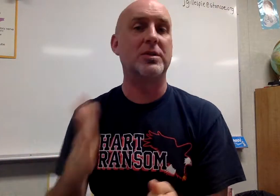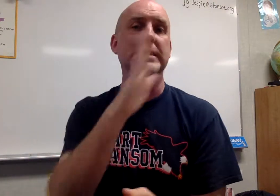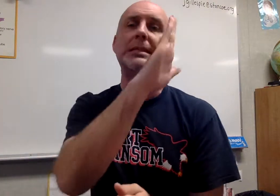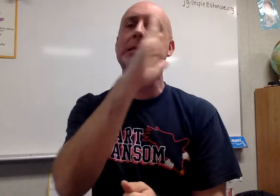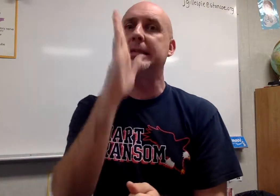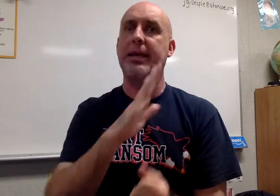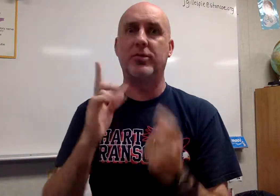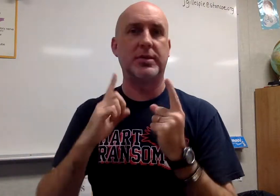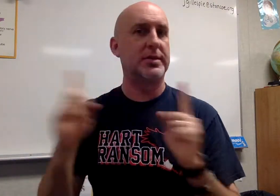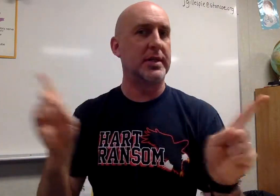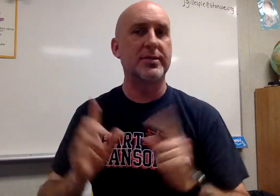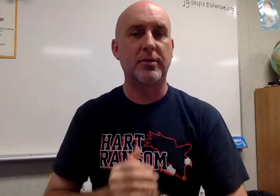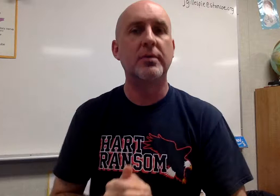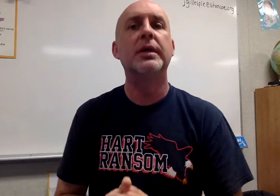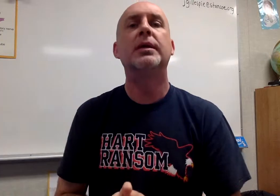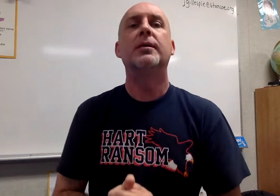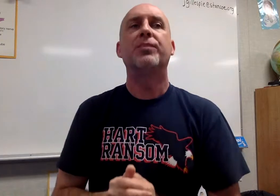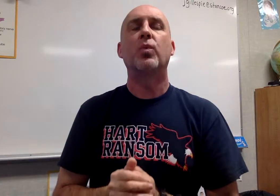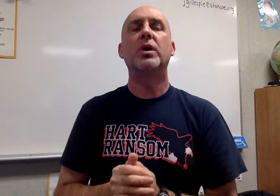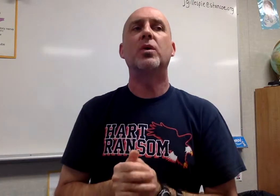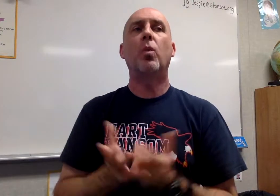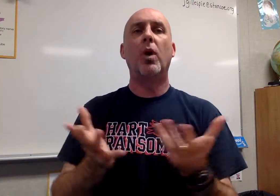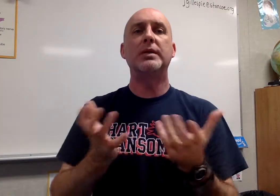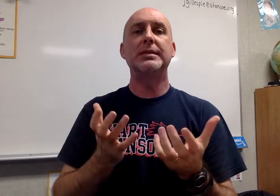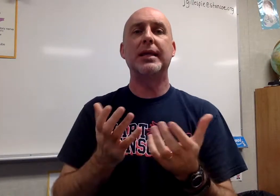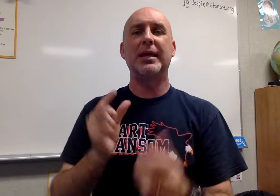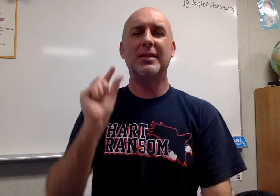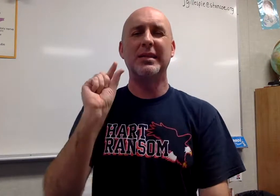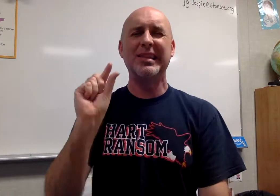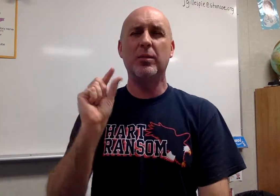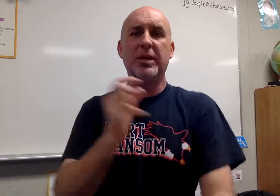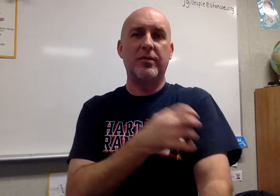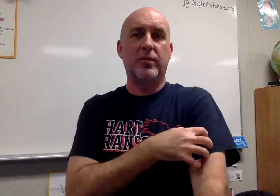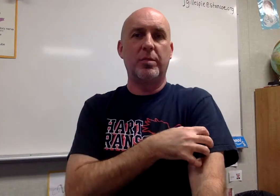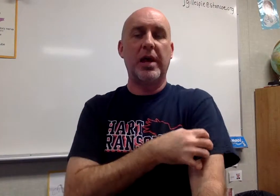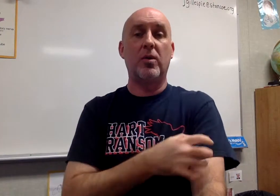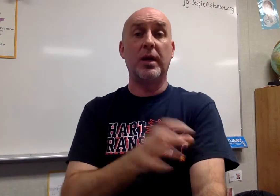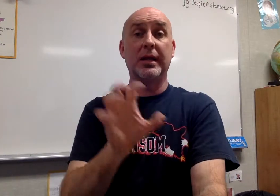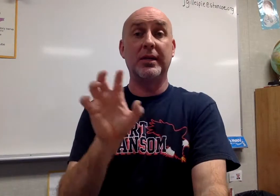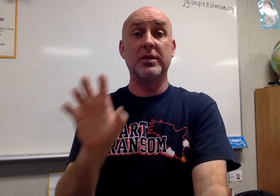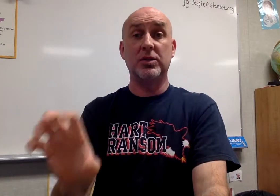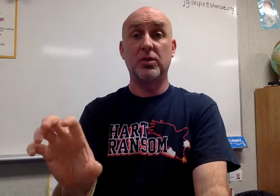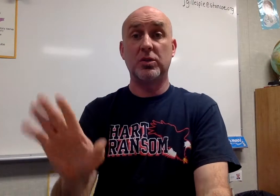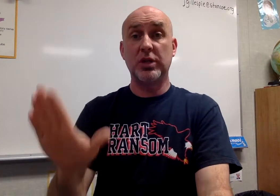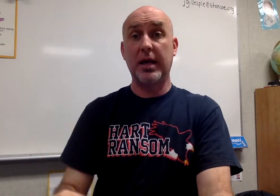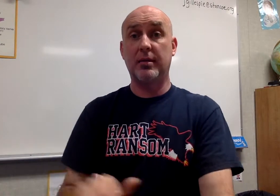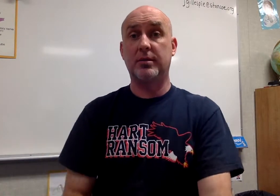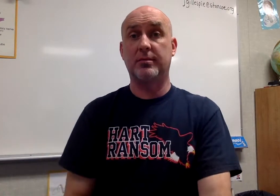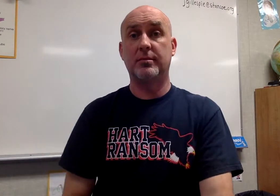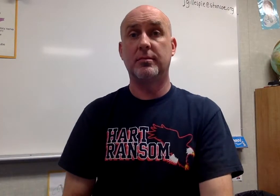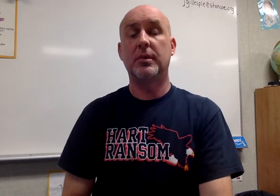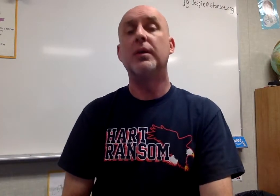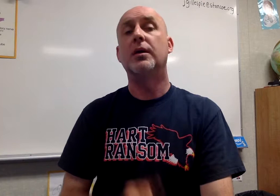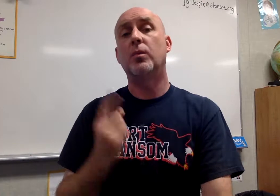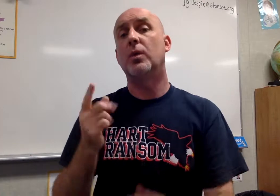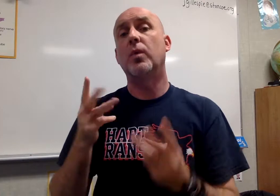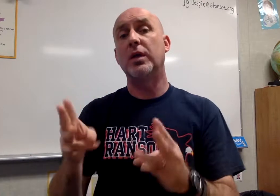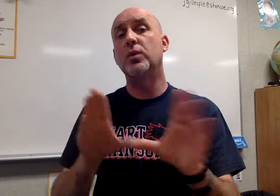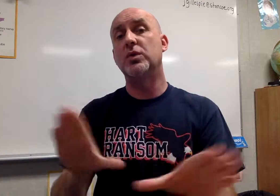is never successful, we're going to want to take a little bit of your power and give it to the child. And one way you can do